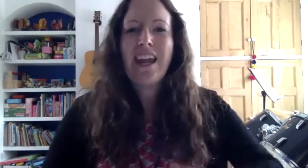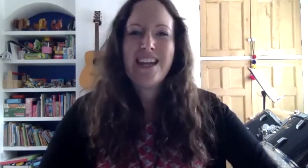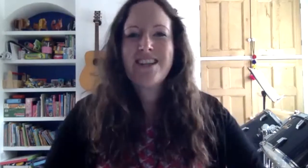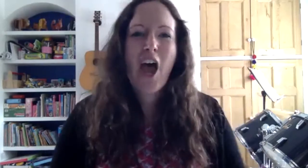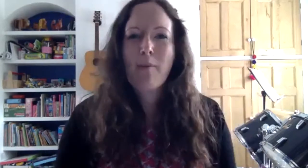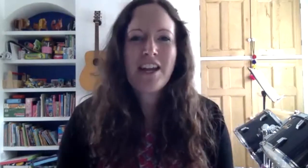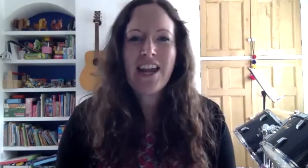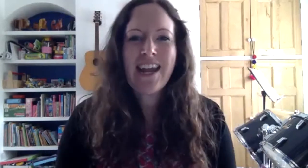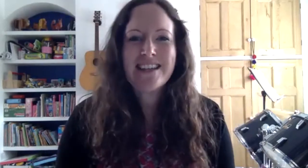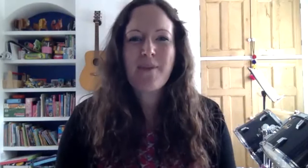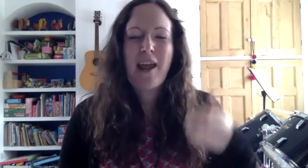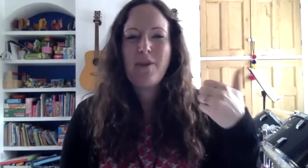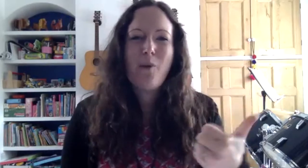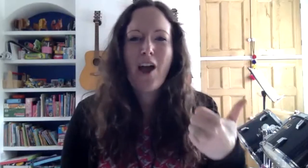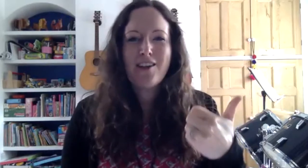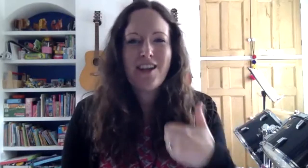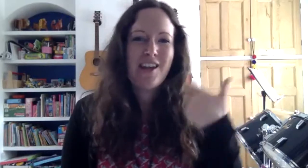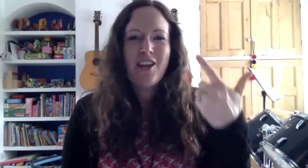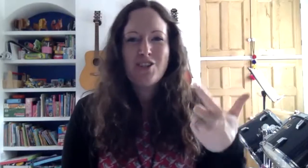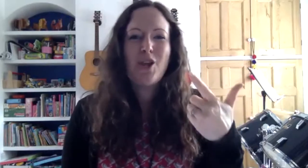1, 2, 3, tummy, knees, baby